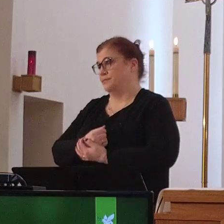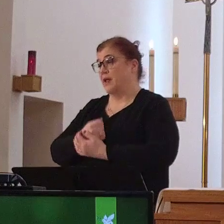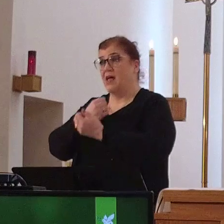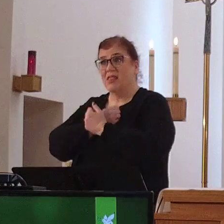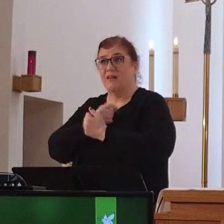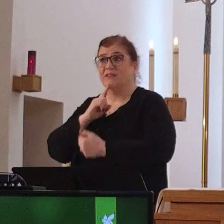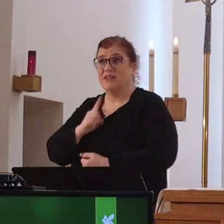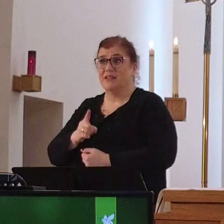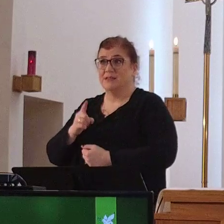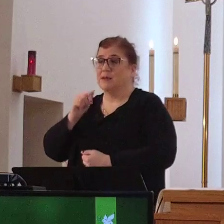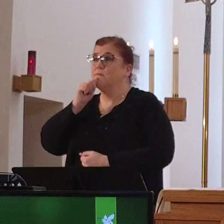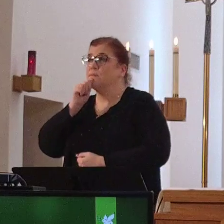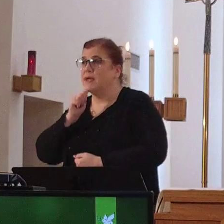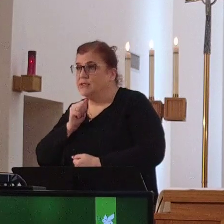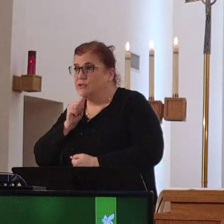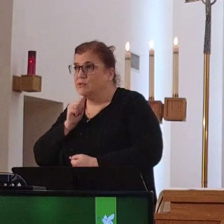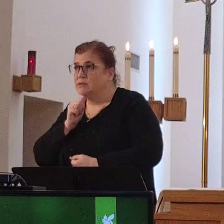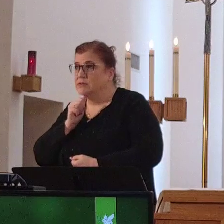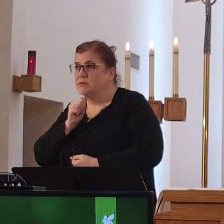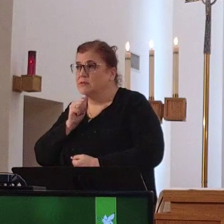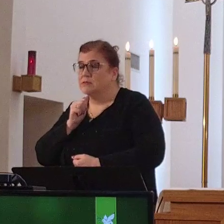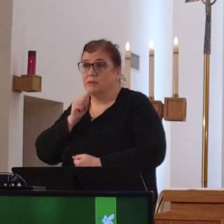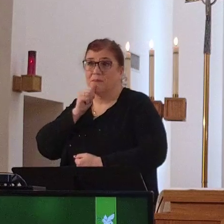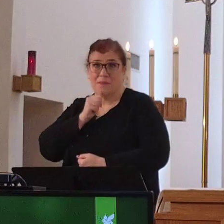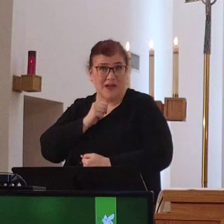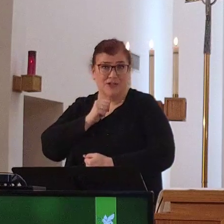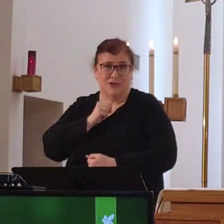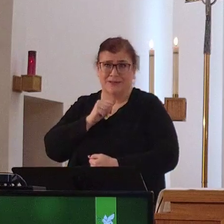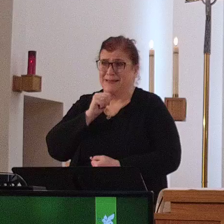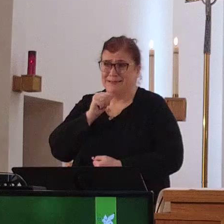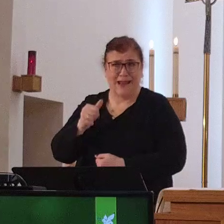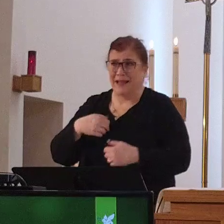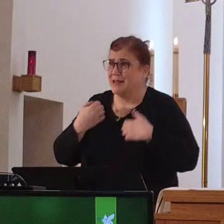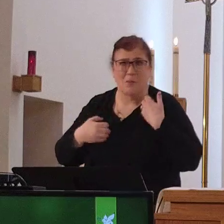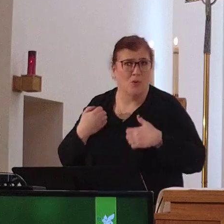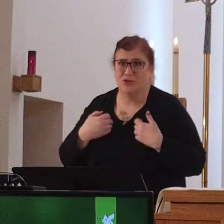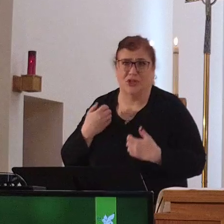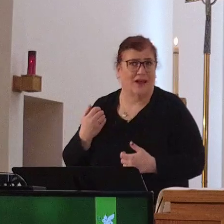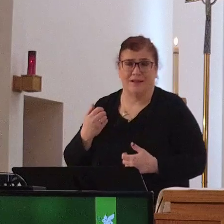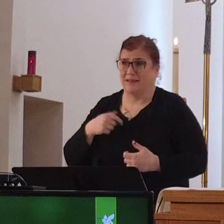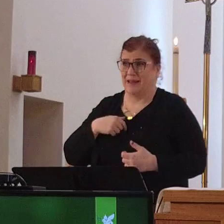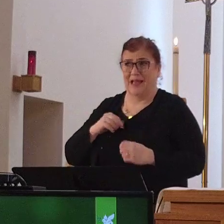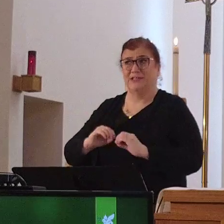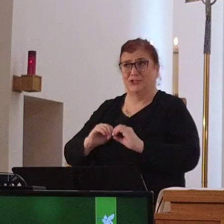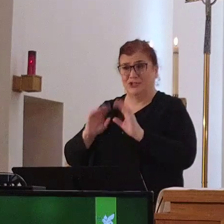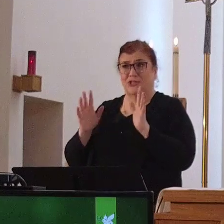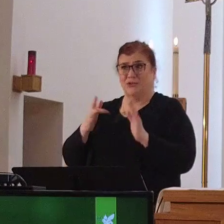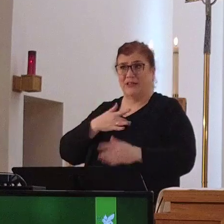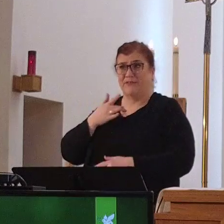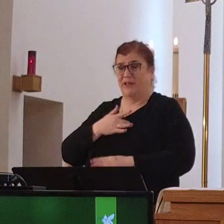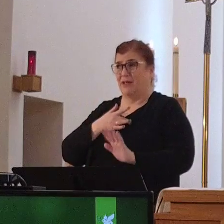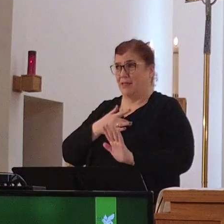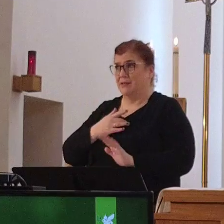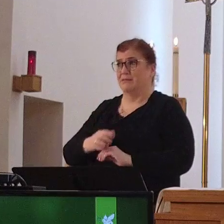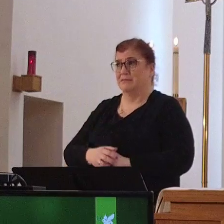Love is patient. Patience isn't an emotion that I generally feel,